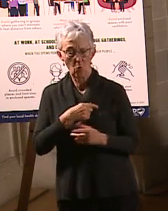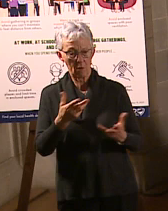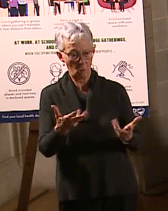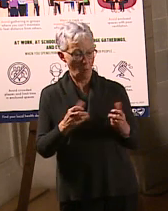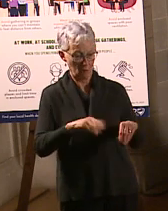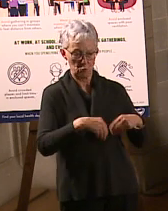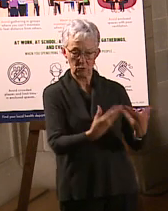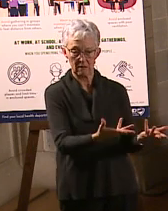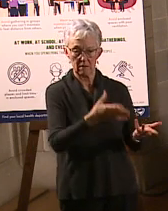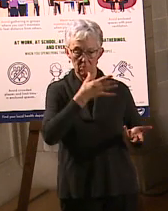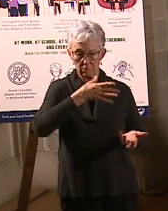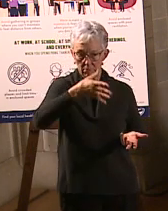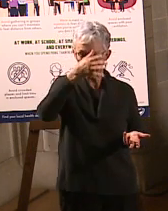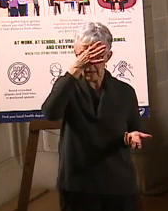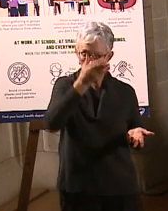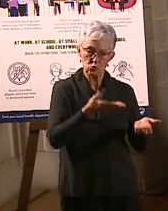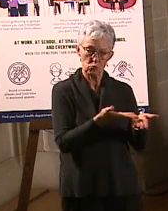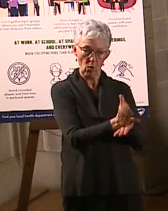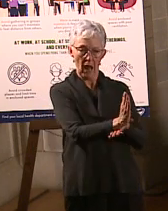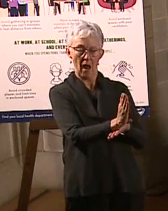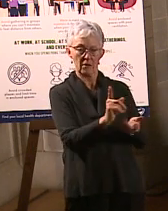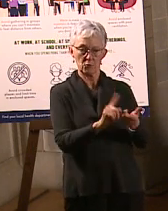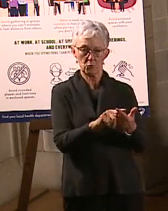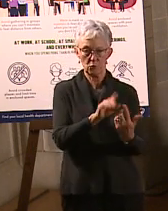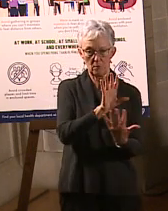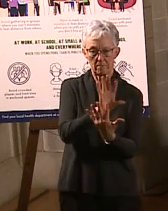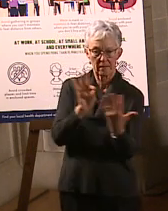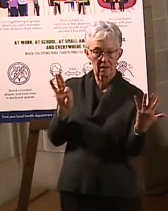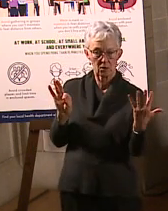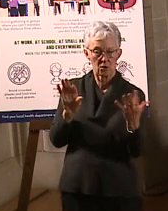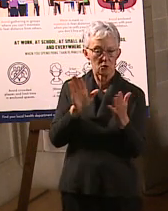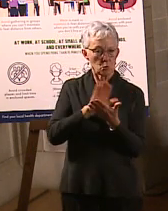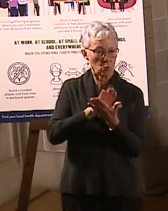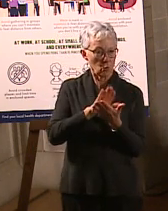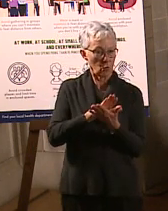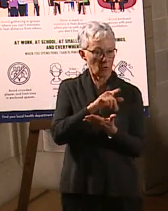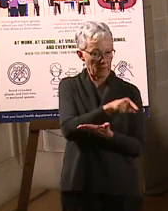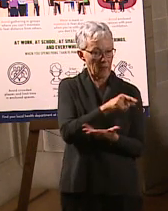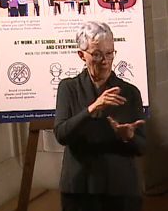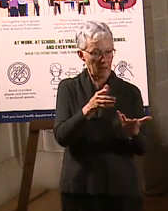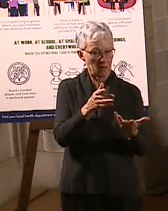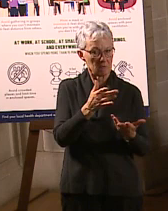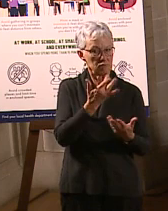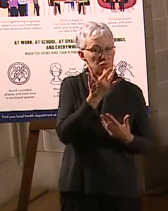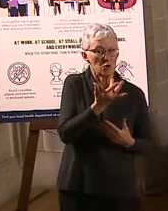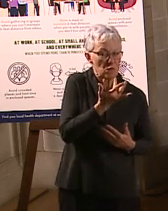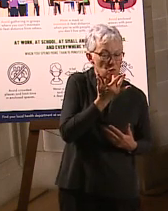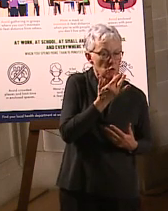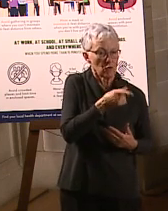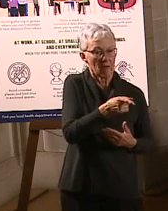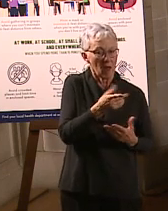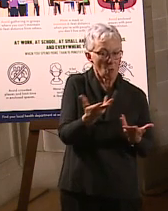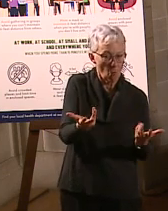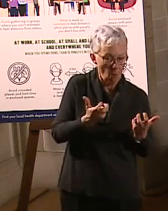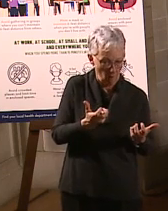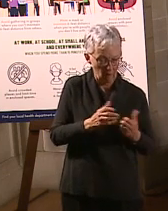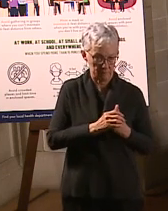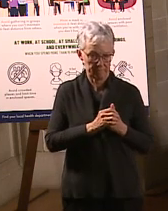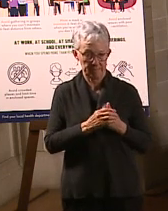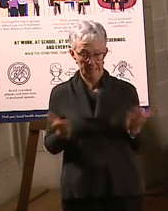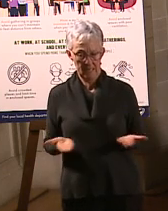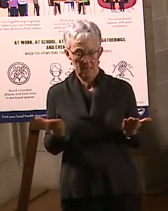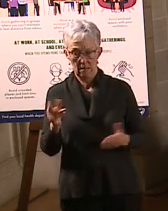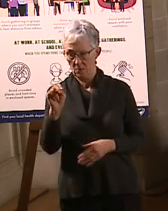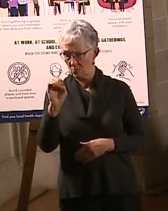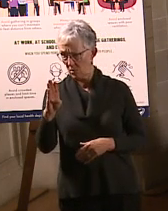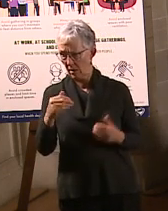in education, that educational freedom, to be able to attend the school of their choice. Now, we've got a lot of great public schools here in the state of Nebraska that do a